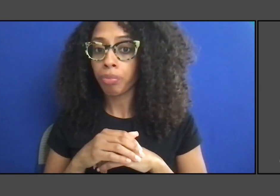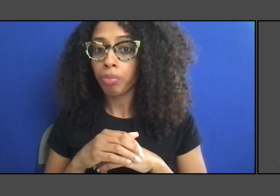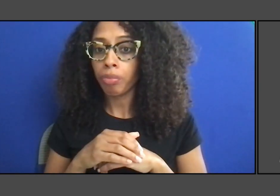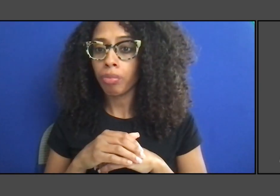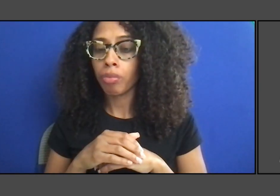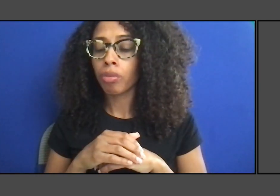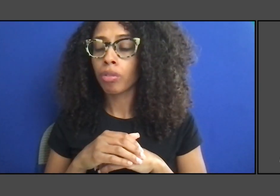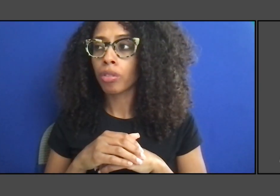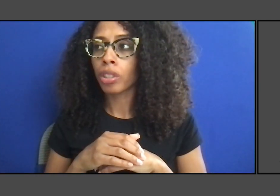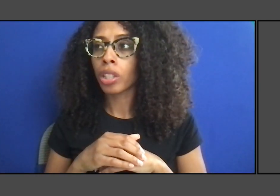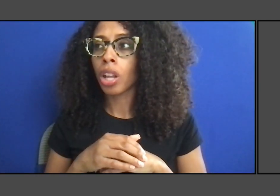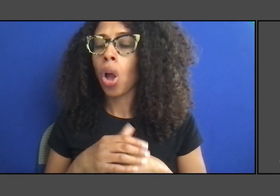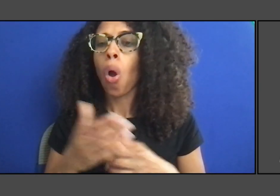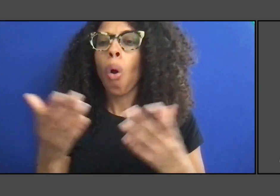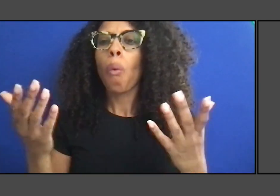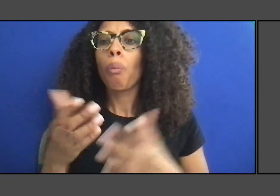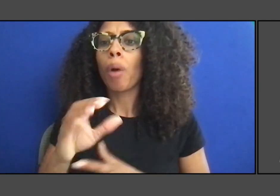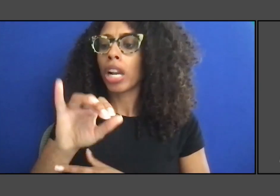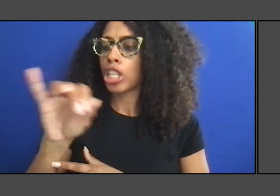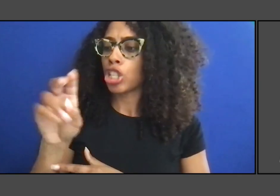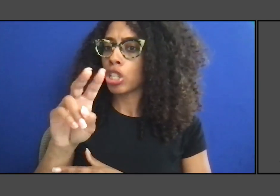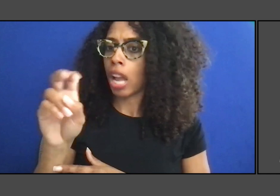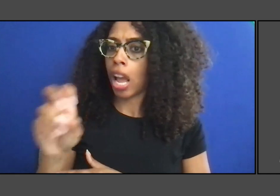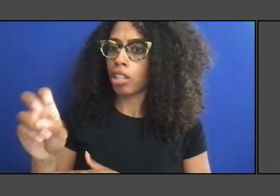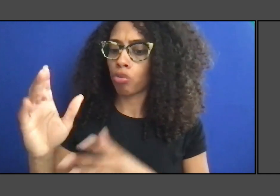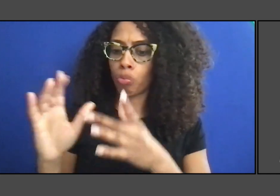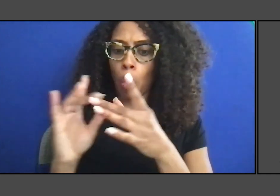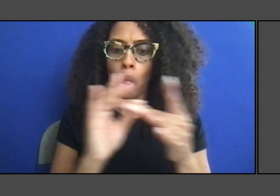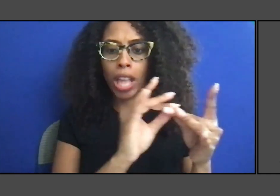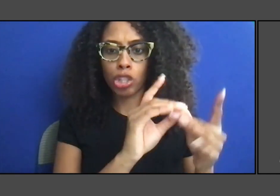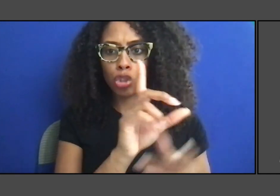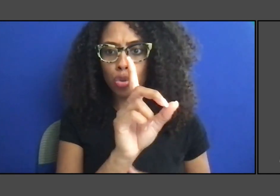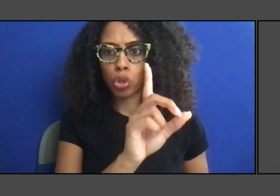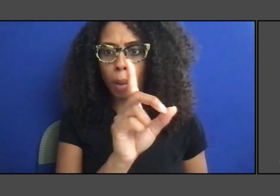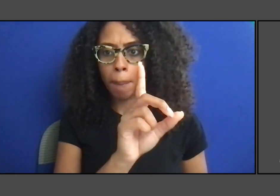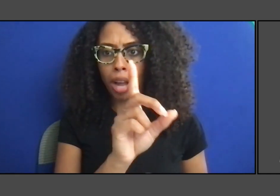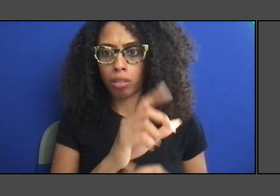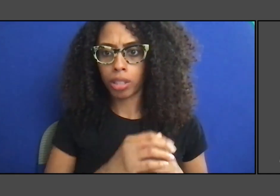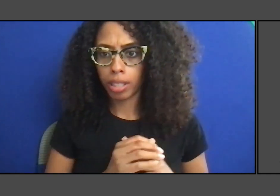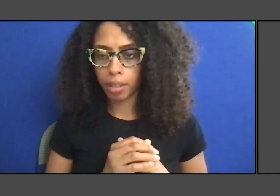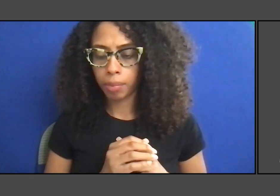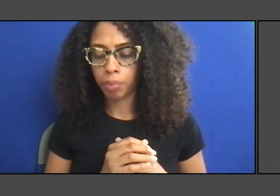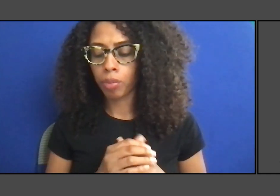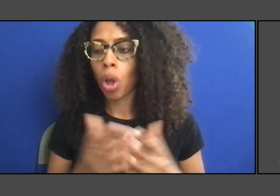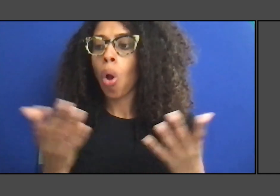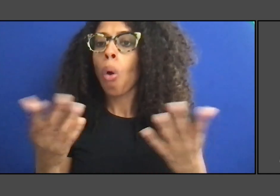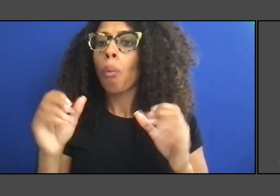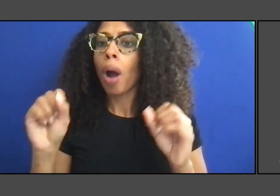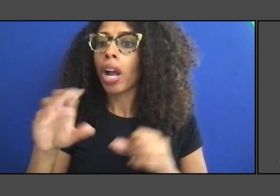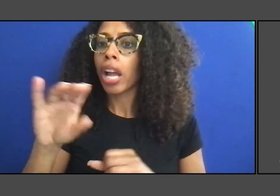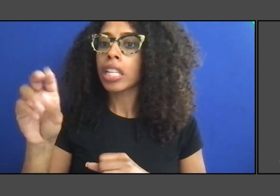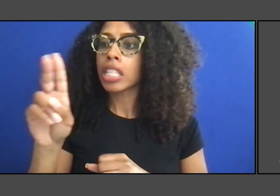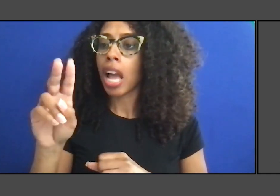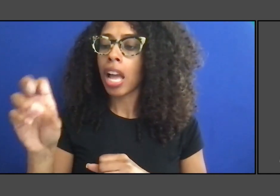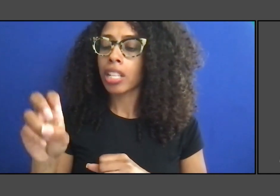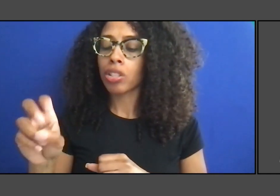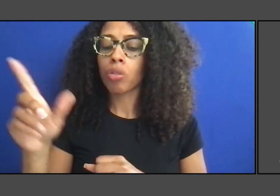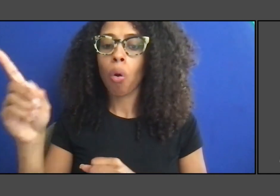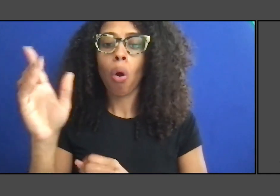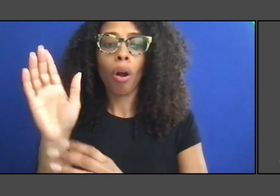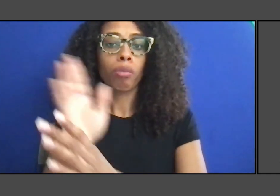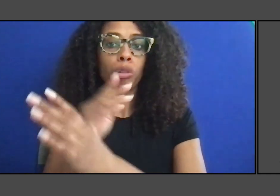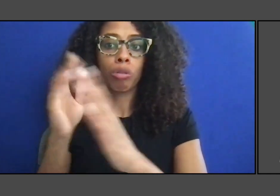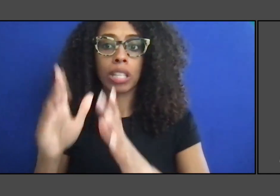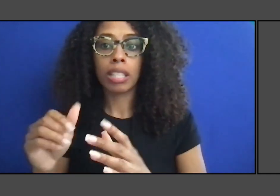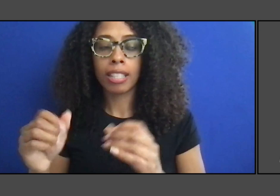to democracy? What can jazz or jazz musicians teach us about imagining and creating a better